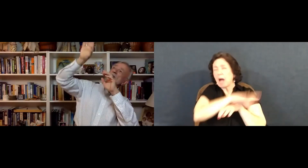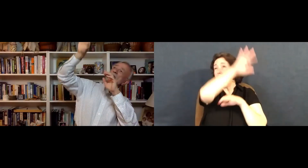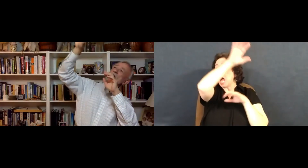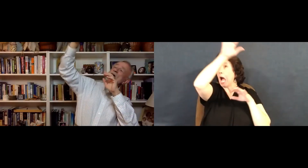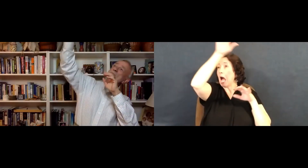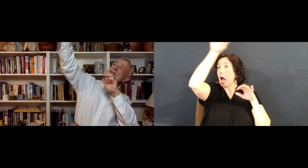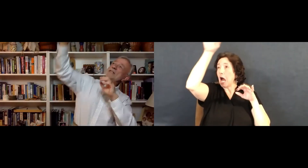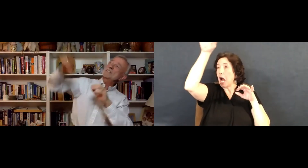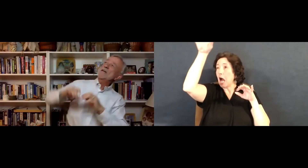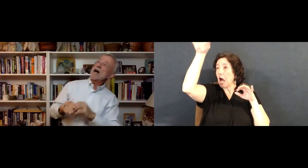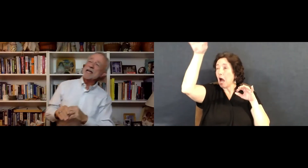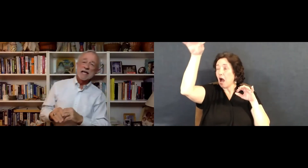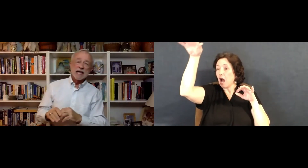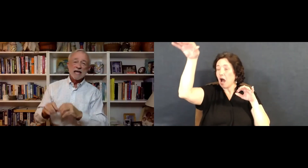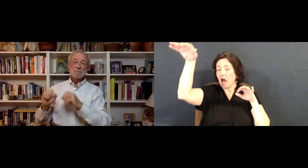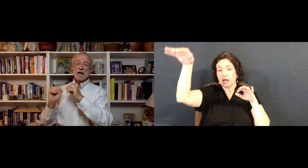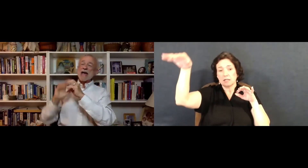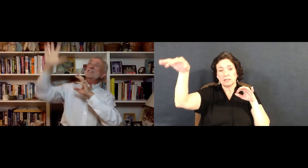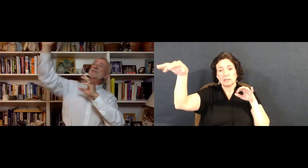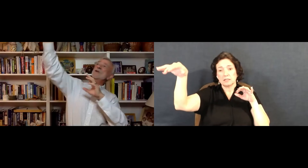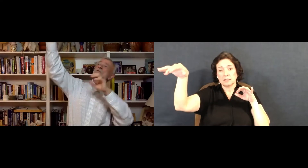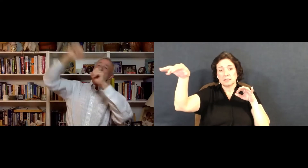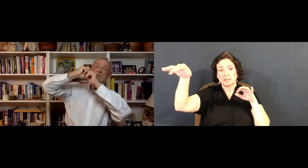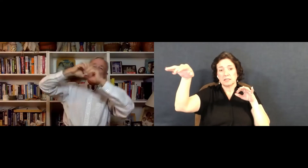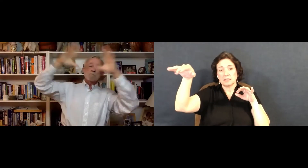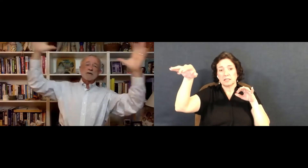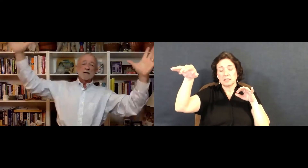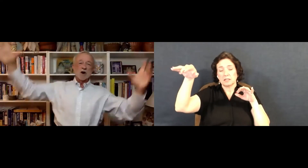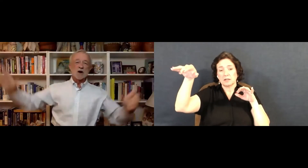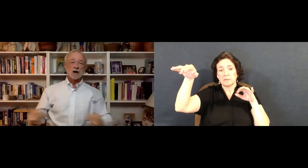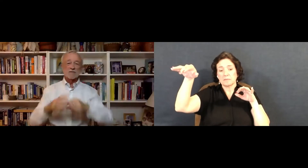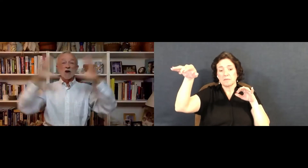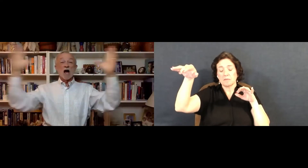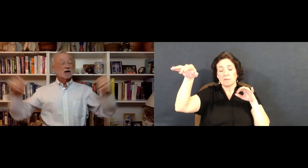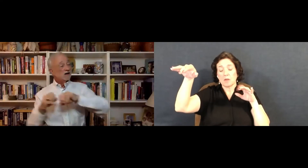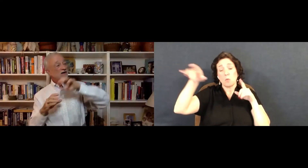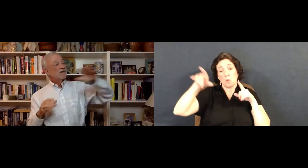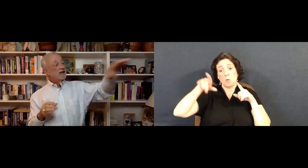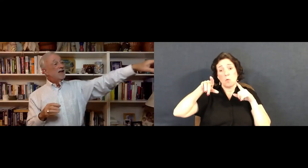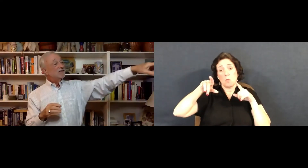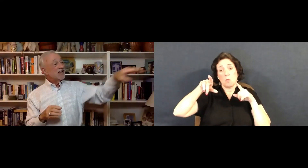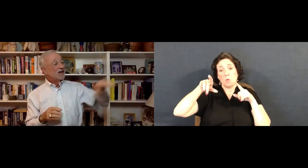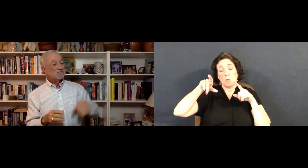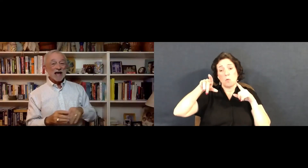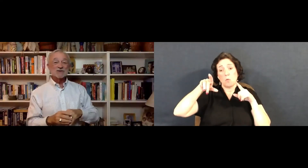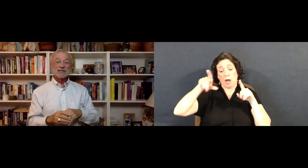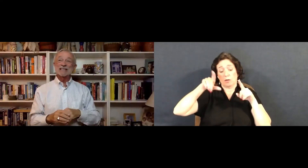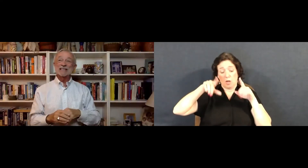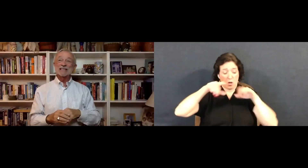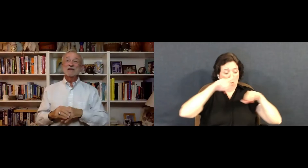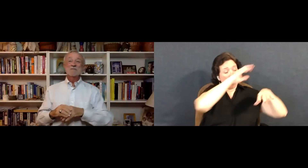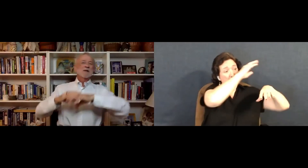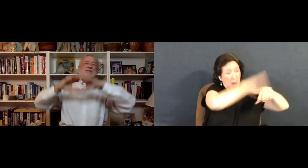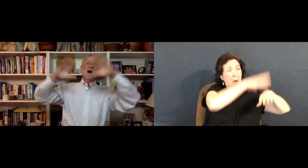arc continued up into the sky, he bashed through a flock of southbound